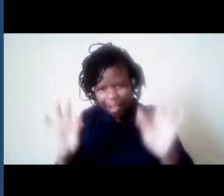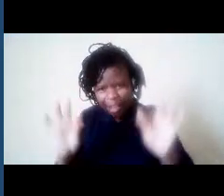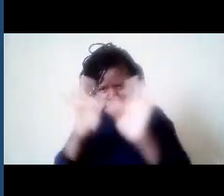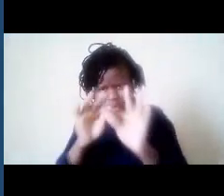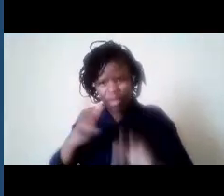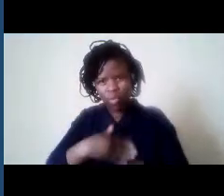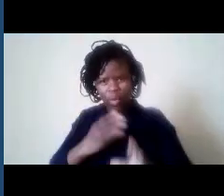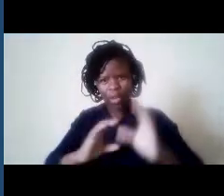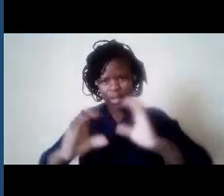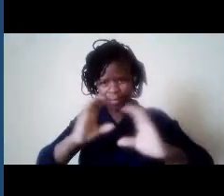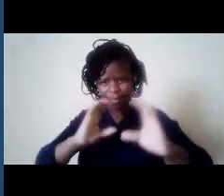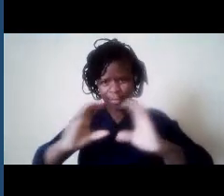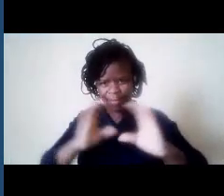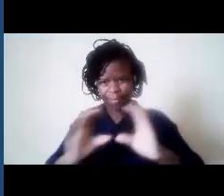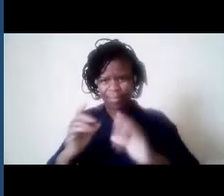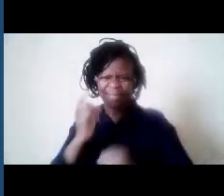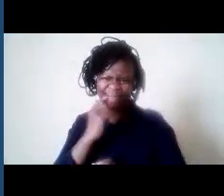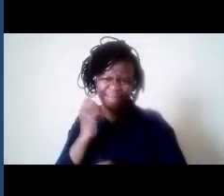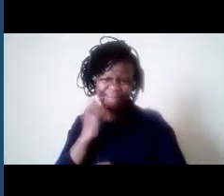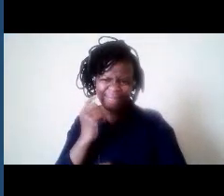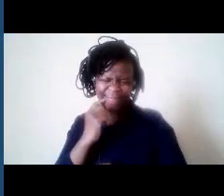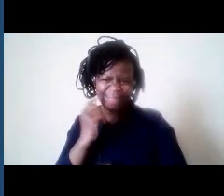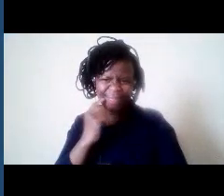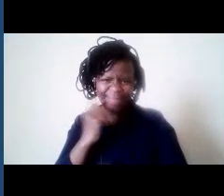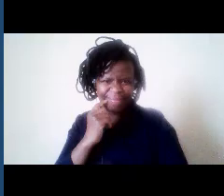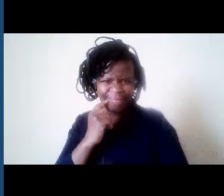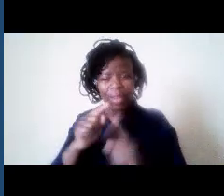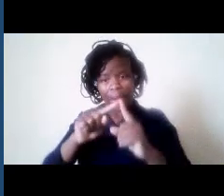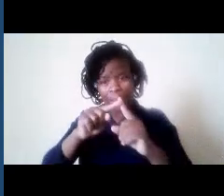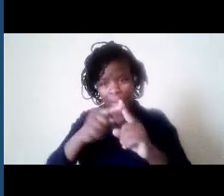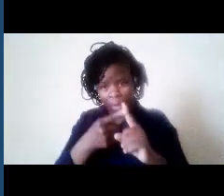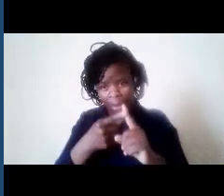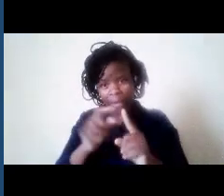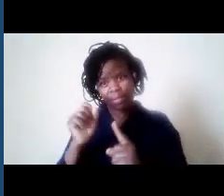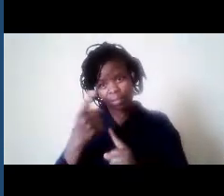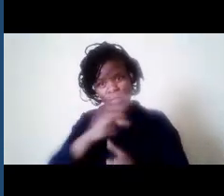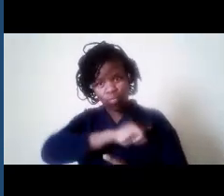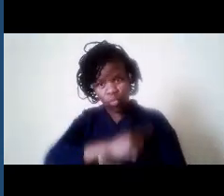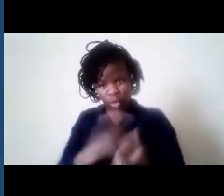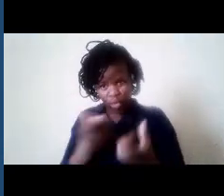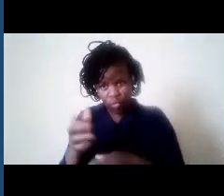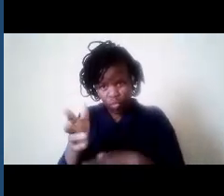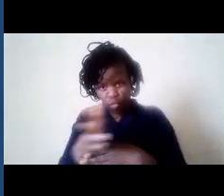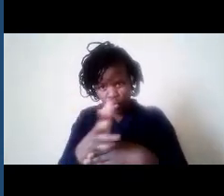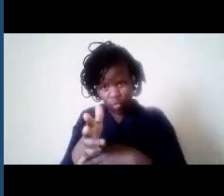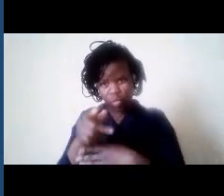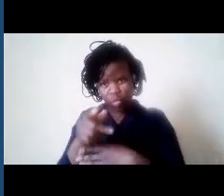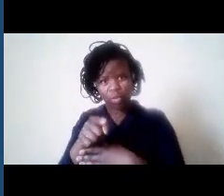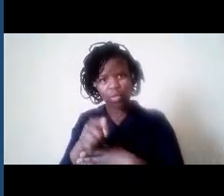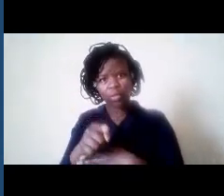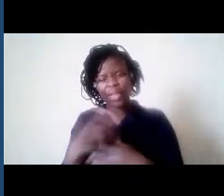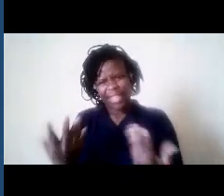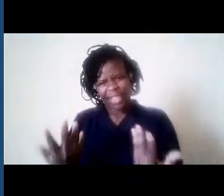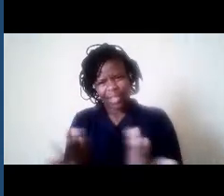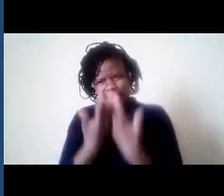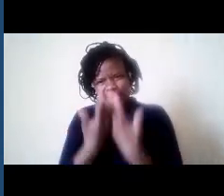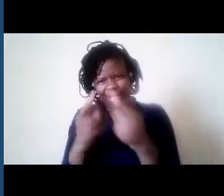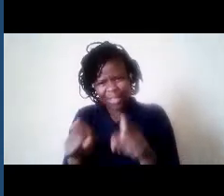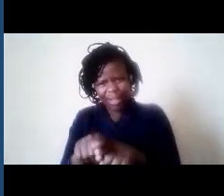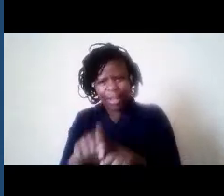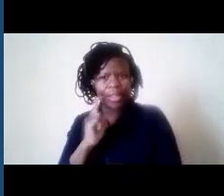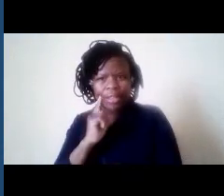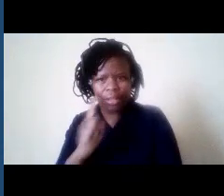very simple one. There's only really one point I make with this video. And that's that our challenge as teachers is